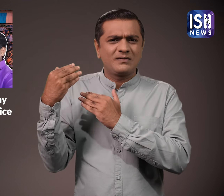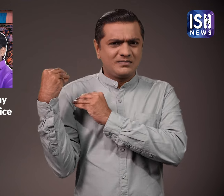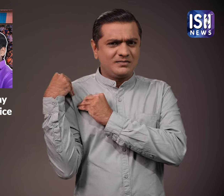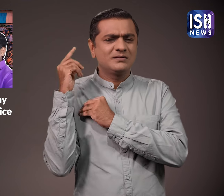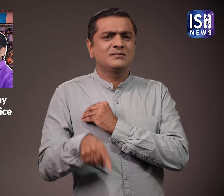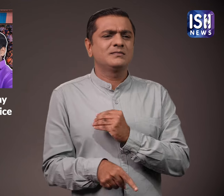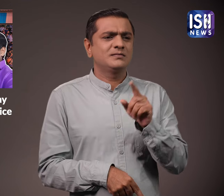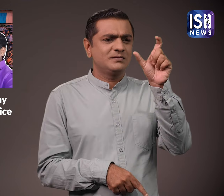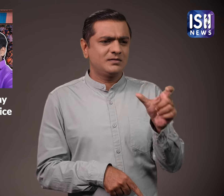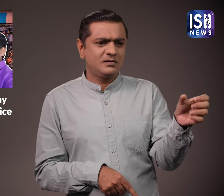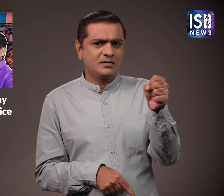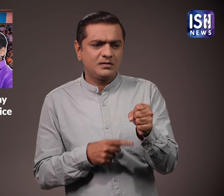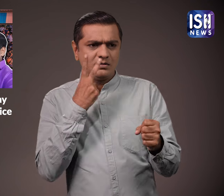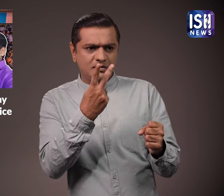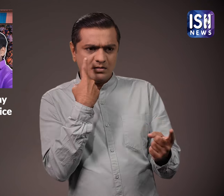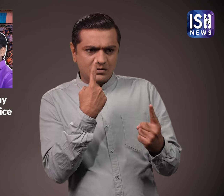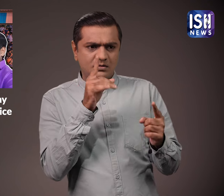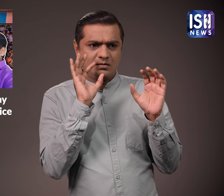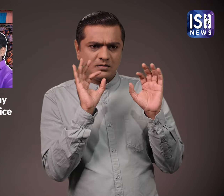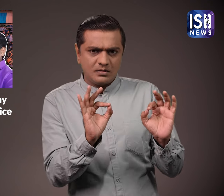must have a proper process of selecting its staff.